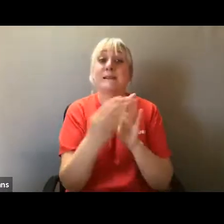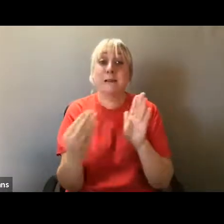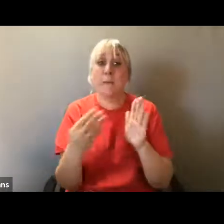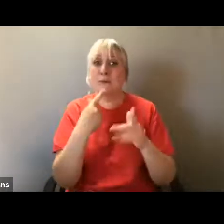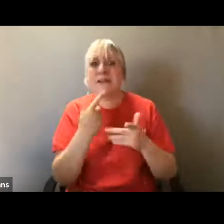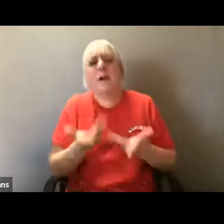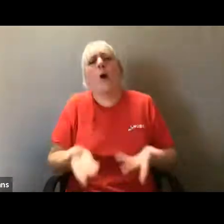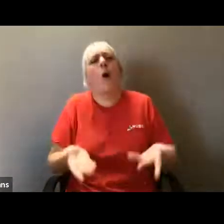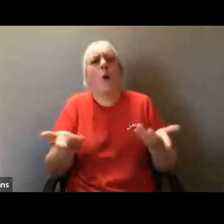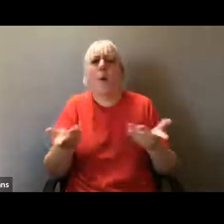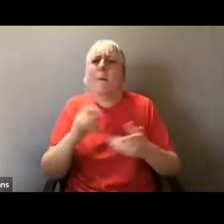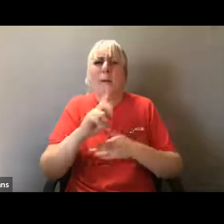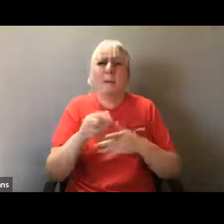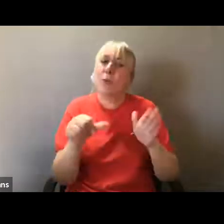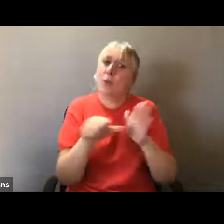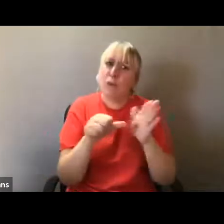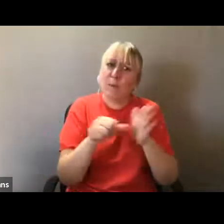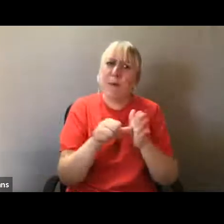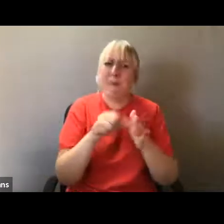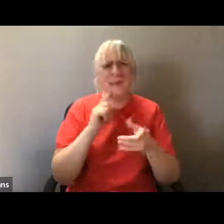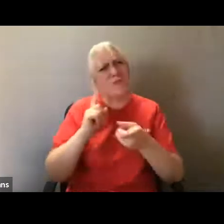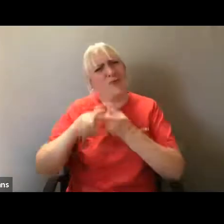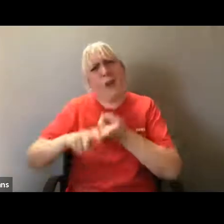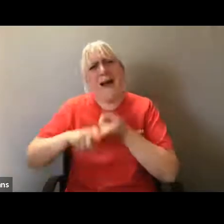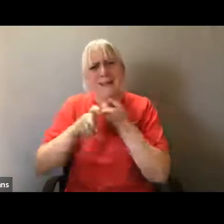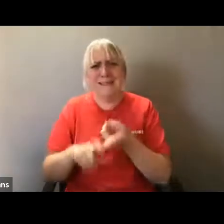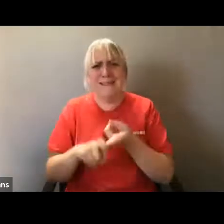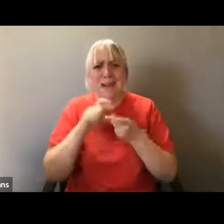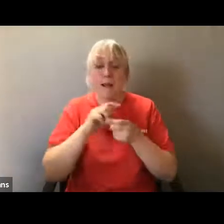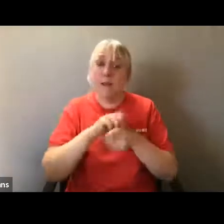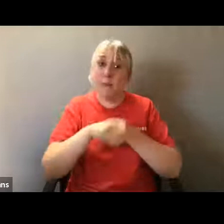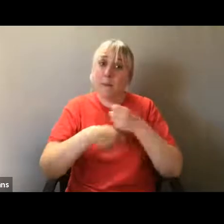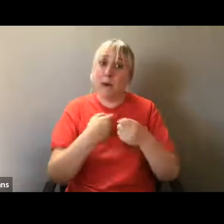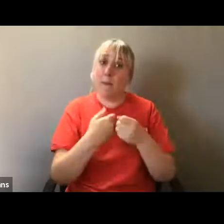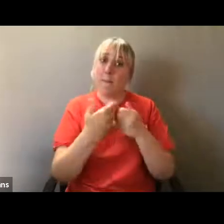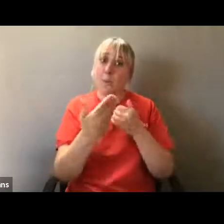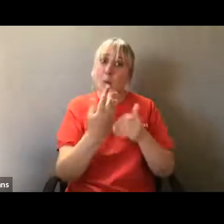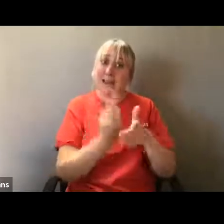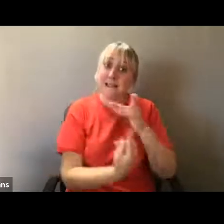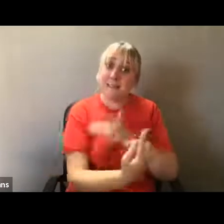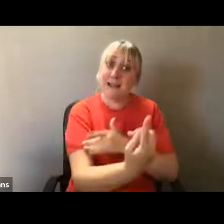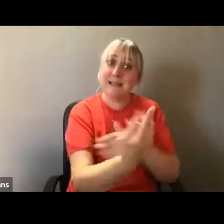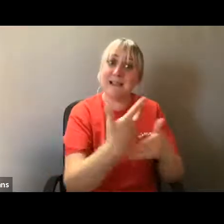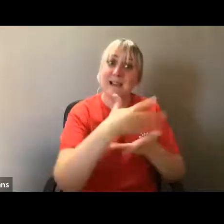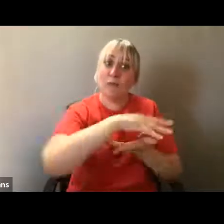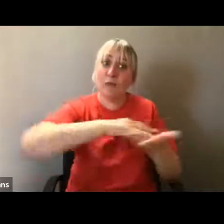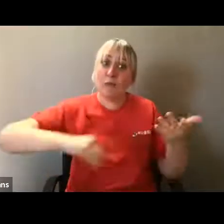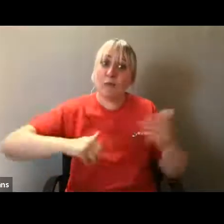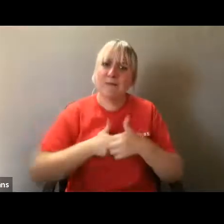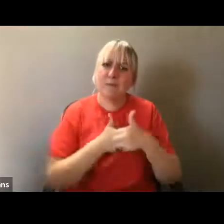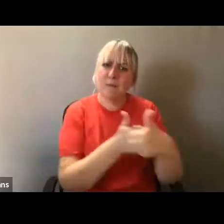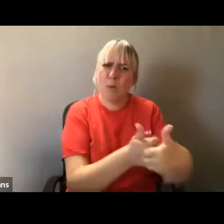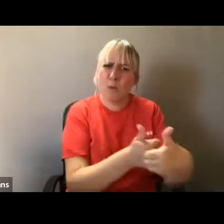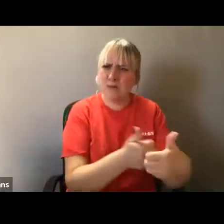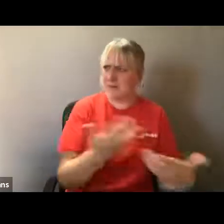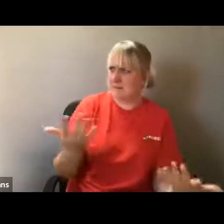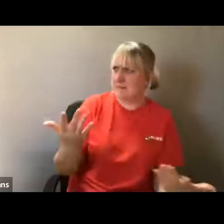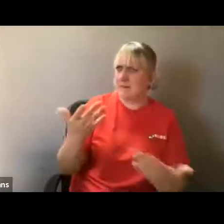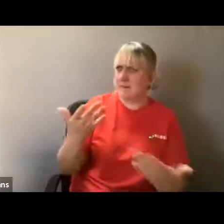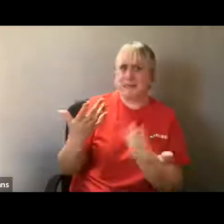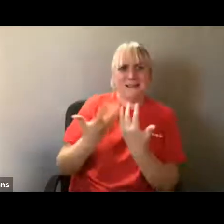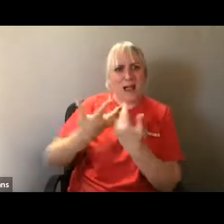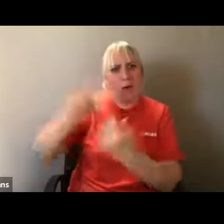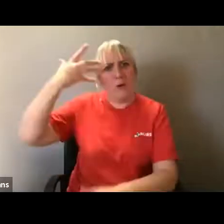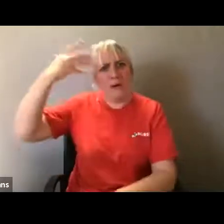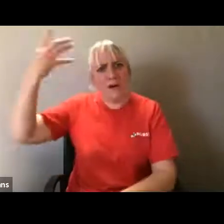would become more independent, which is in line with promoting the social model of disability, and using that as a justification